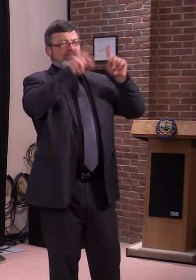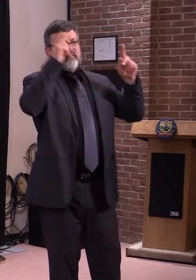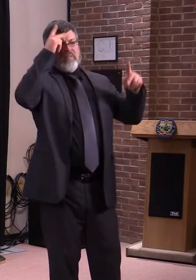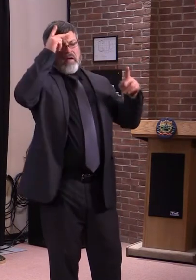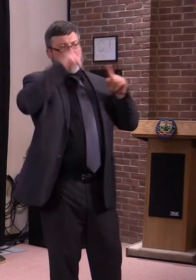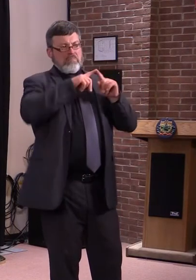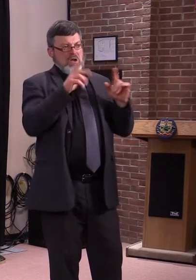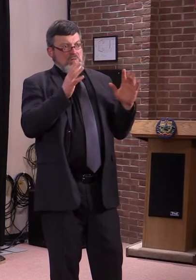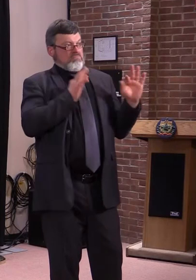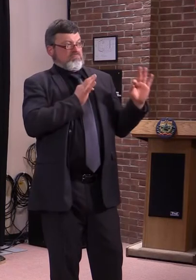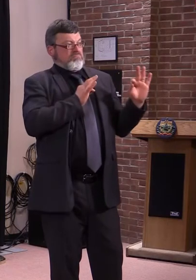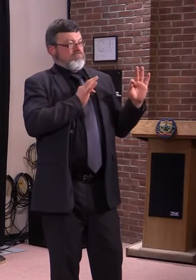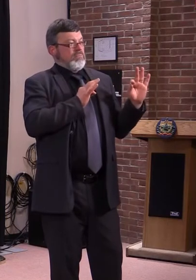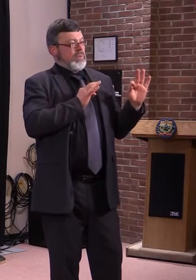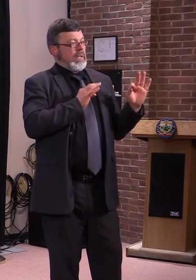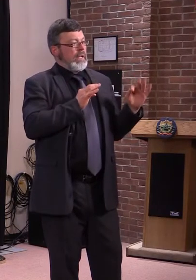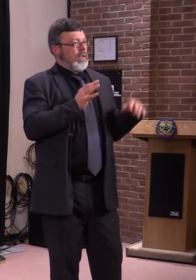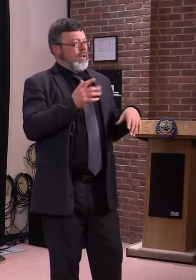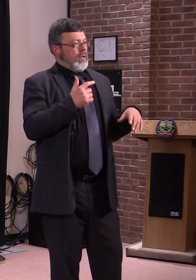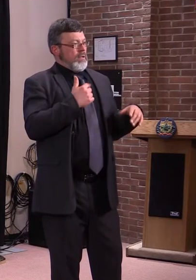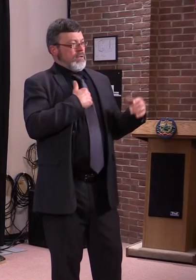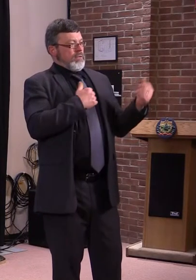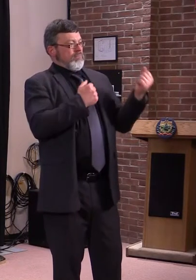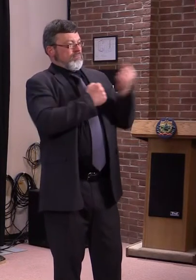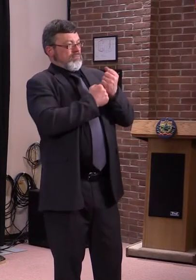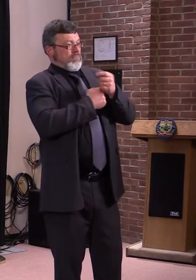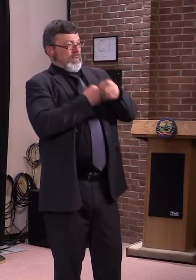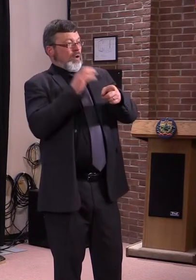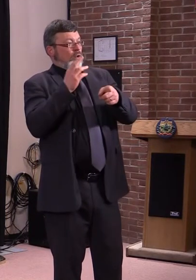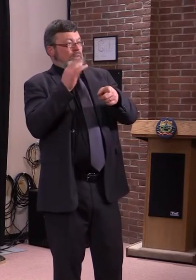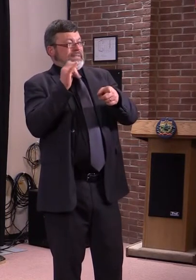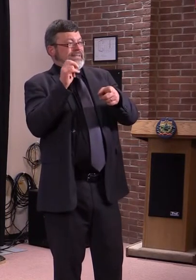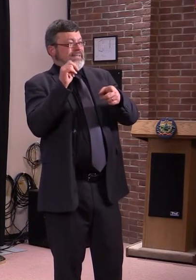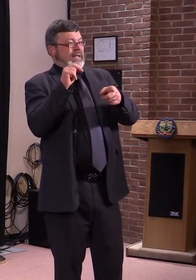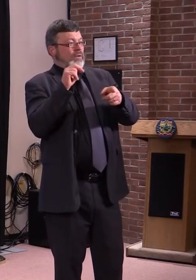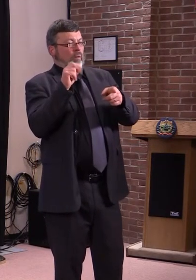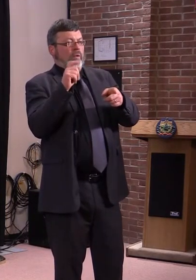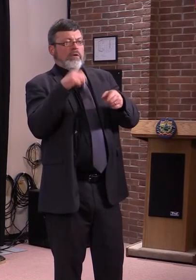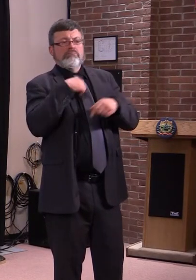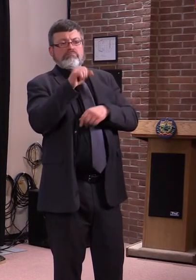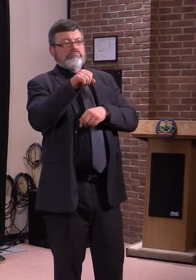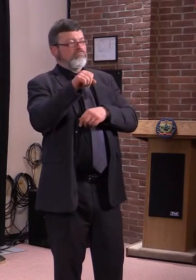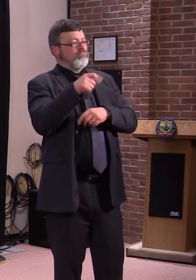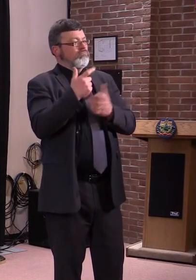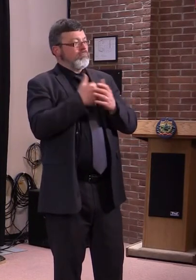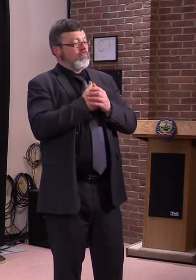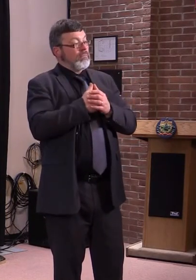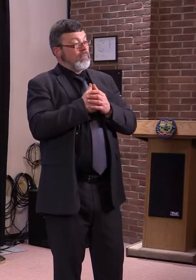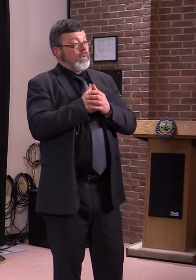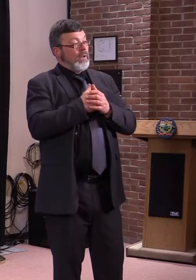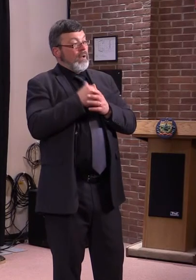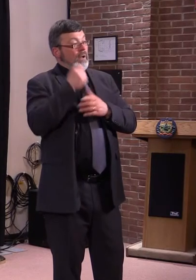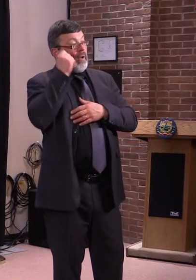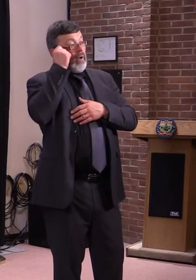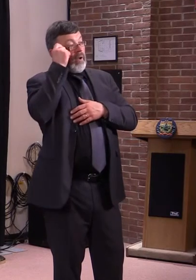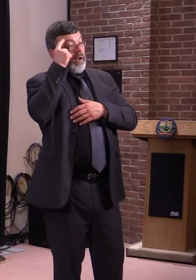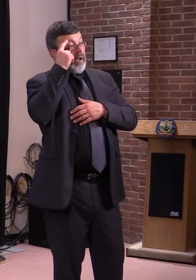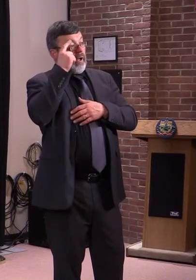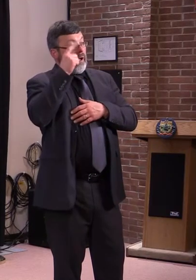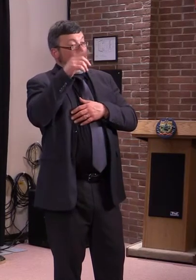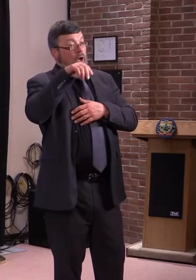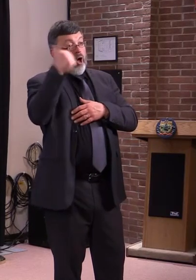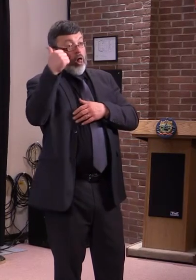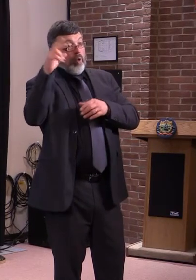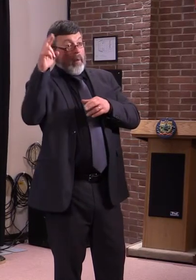I'm supportive of Christina. Now, again, I'm not sure if there's going to be any other Republicans joining